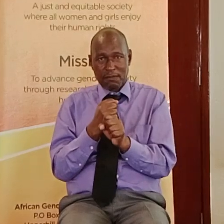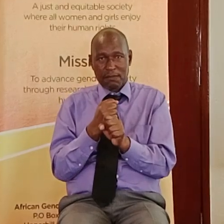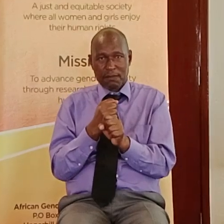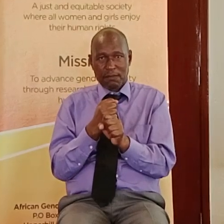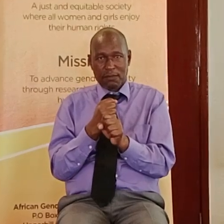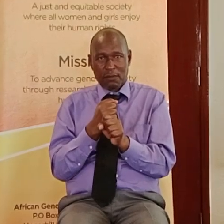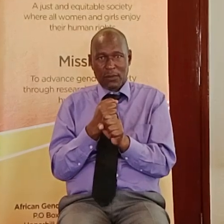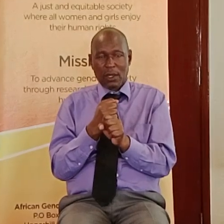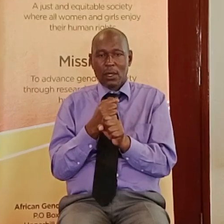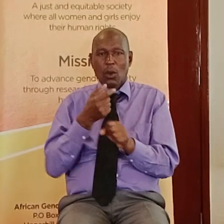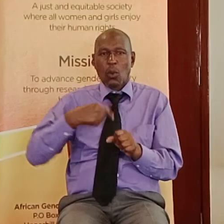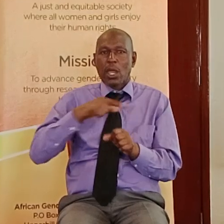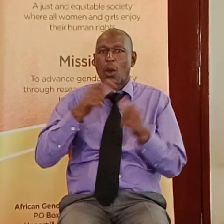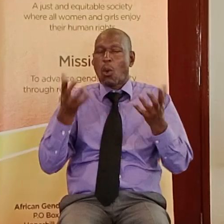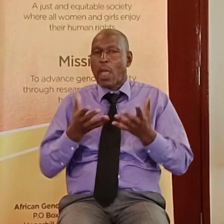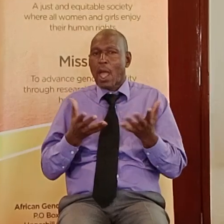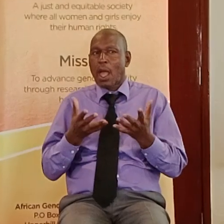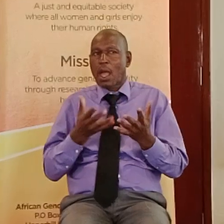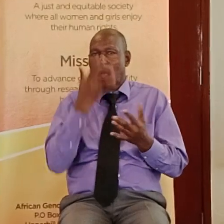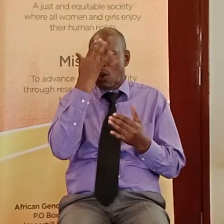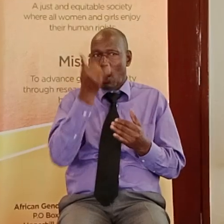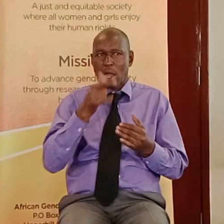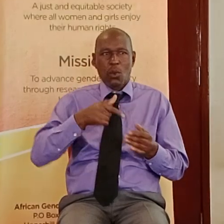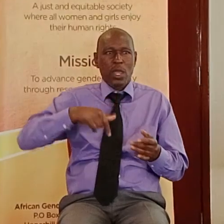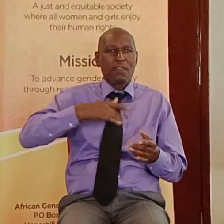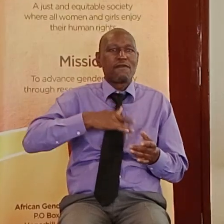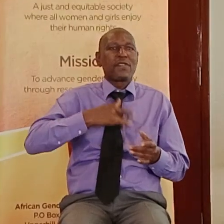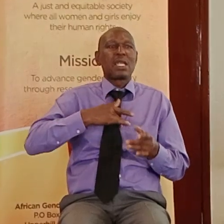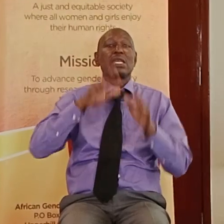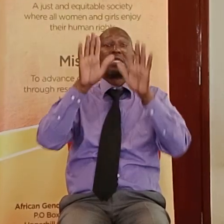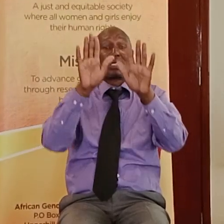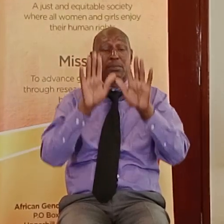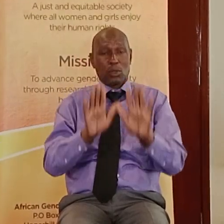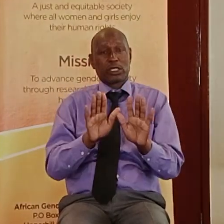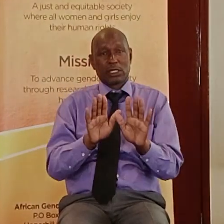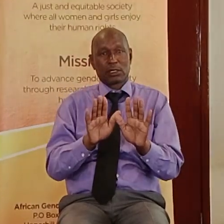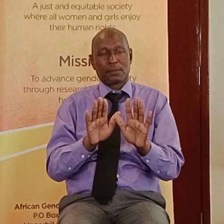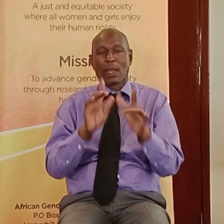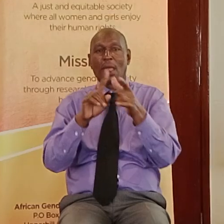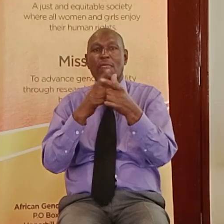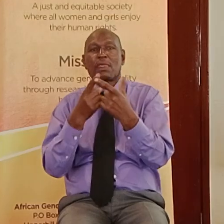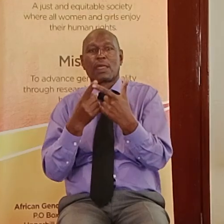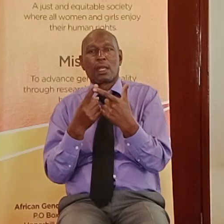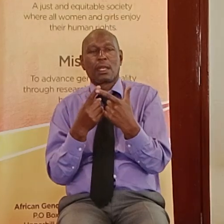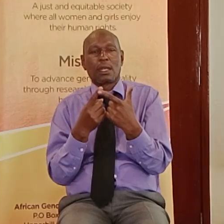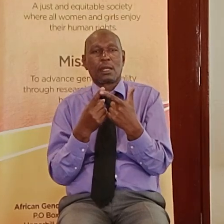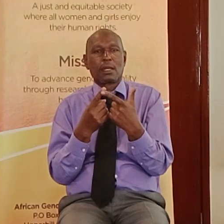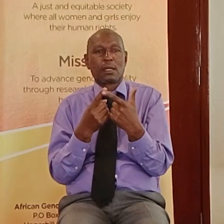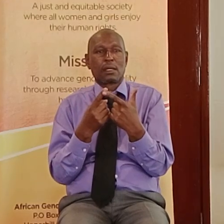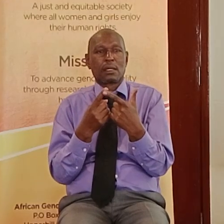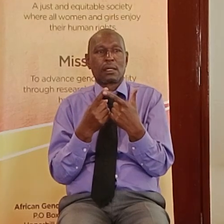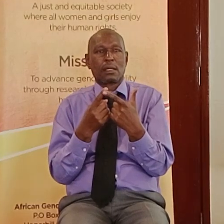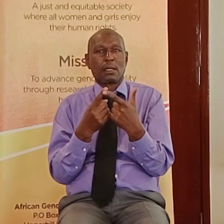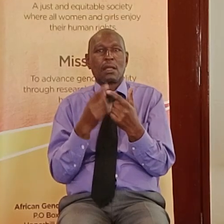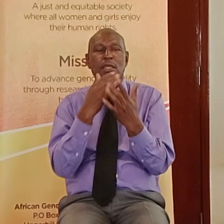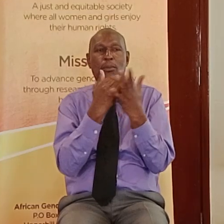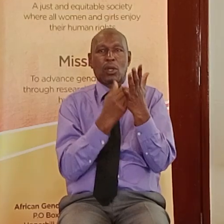So where are we and why do we feel that it's very important? Then the program director from